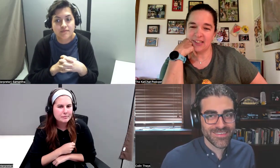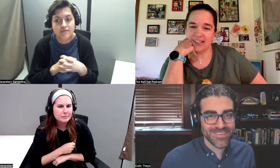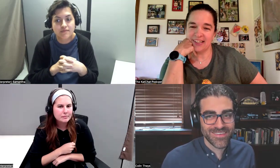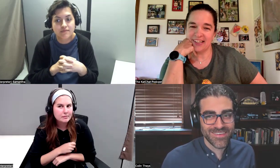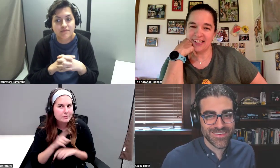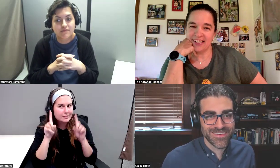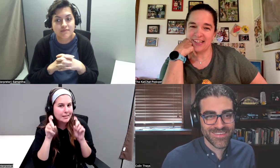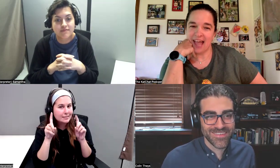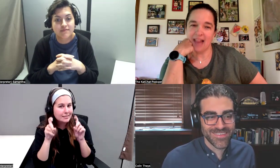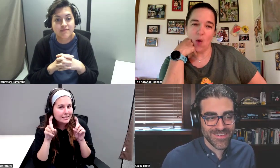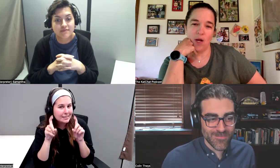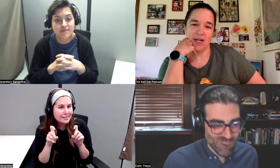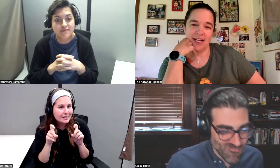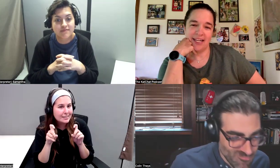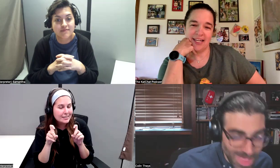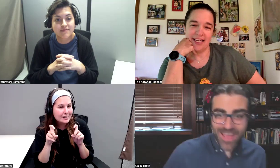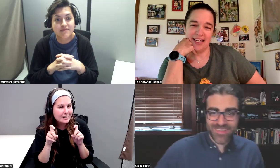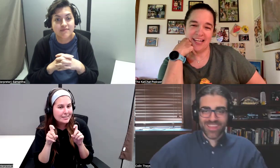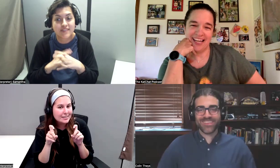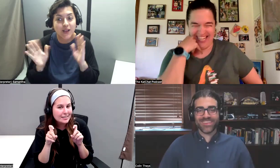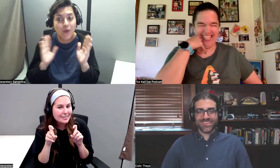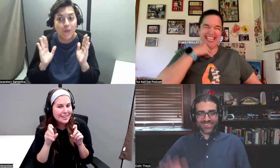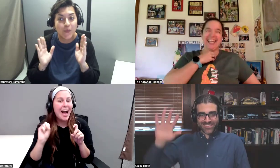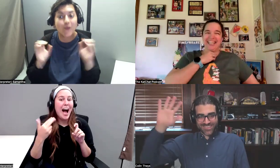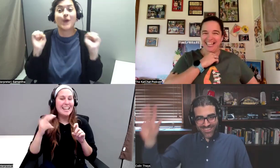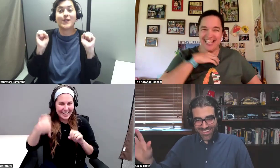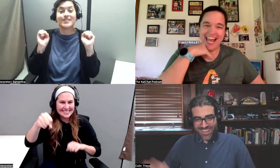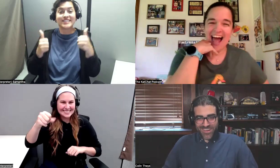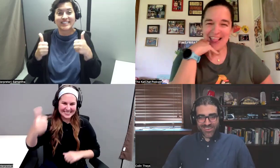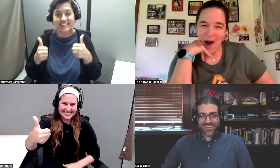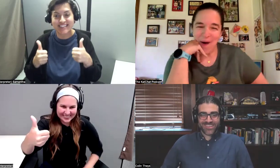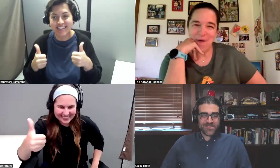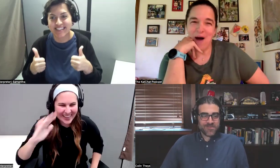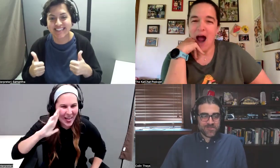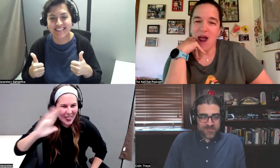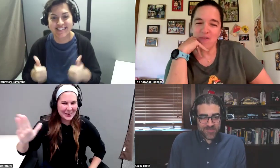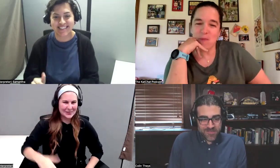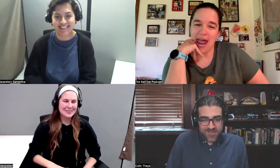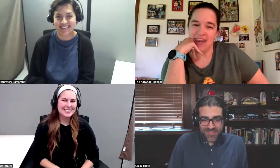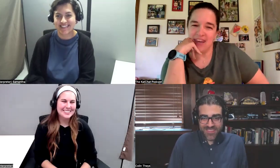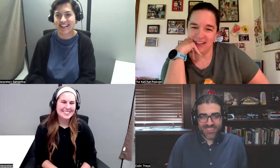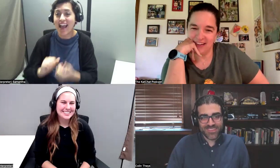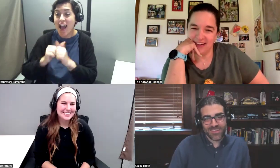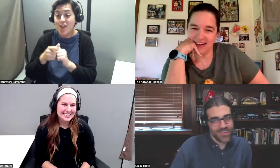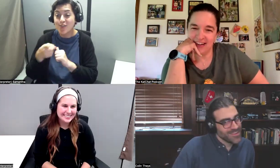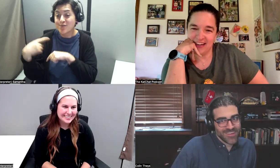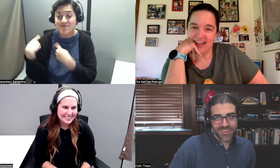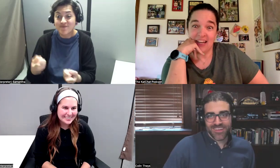Testing. Hello. Ah, excellent. Hello. Oh, how have you